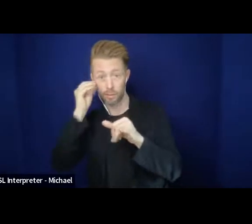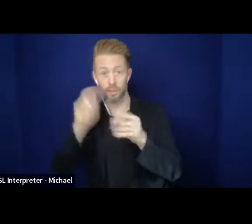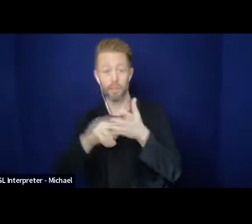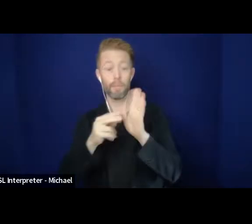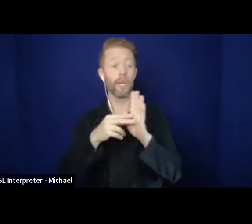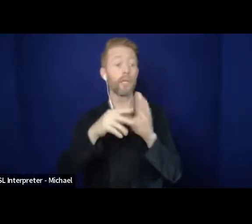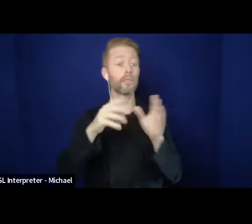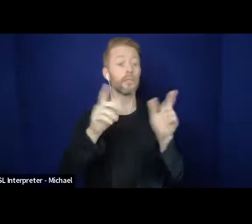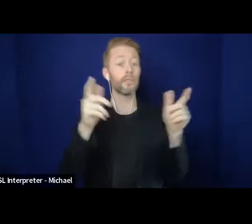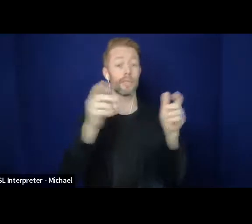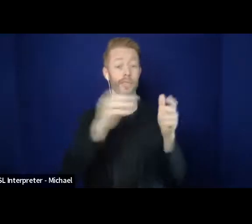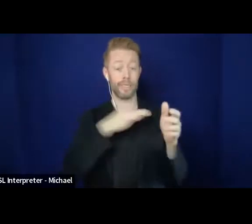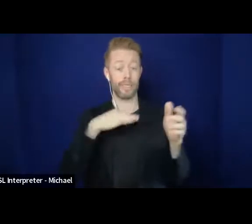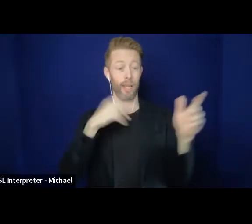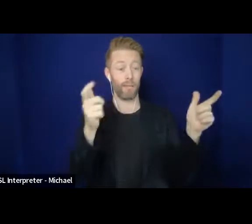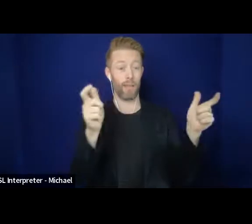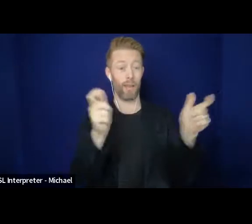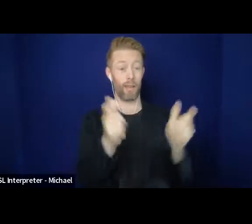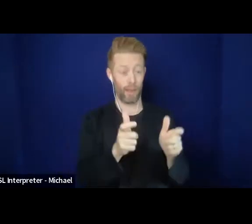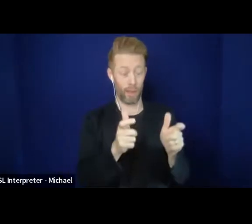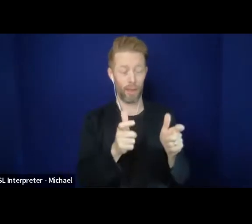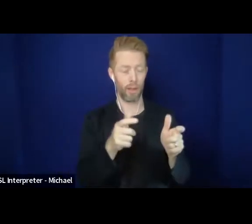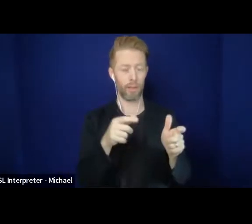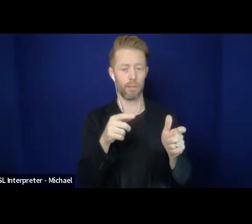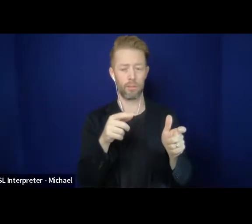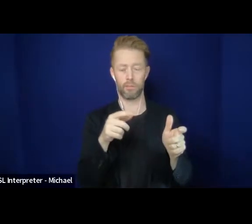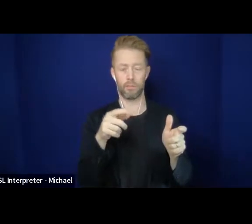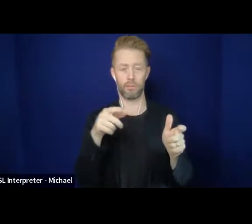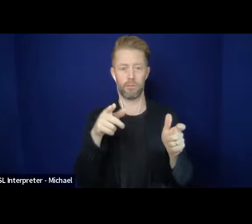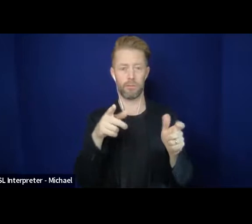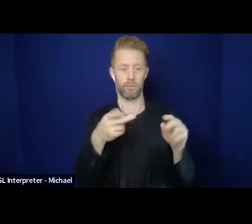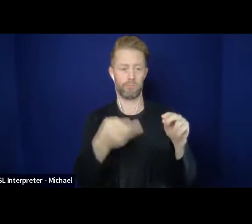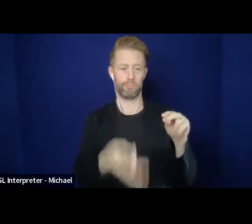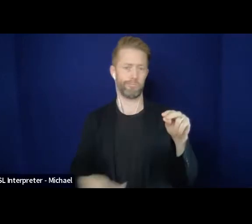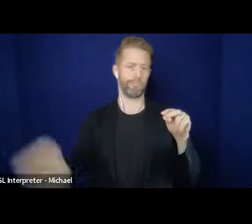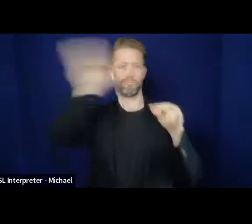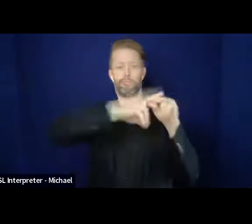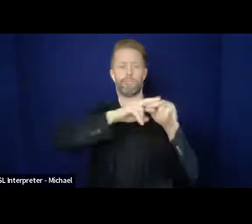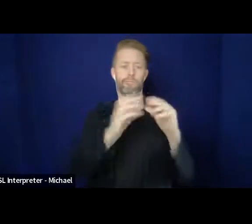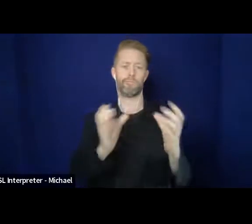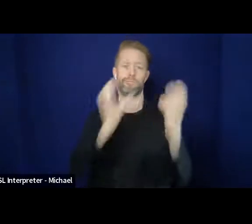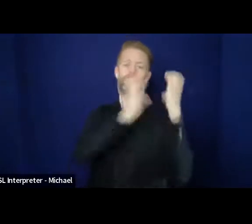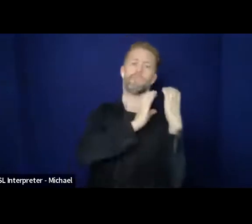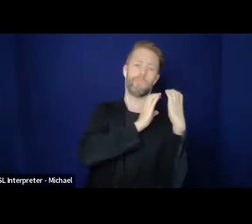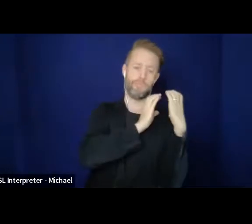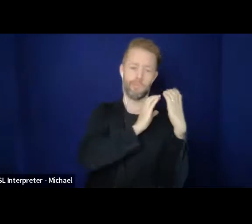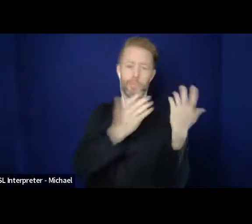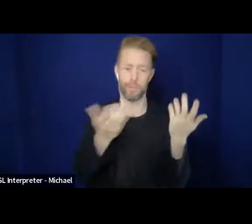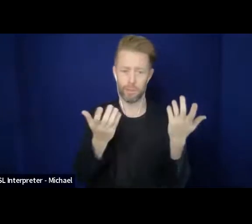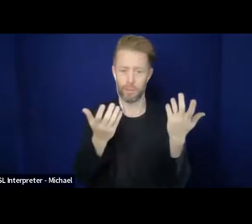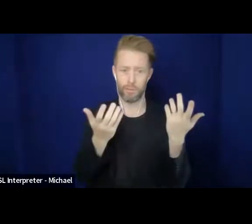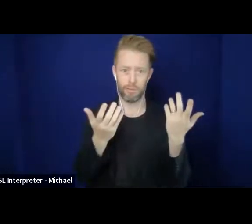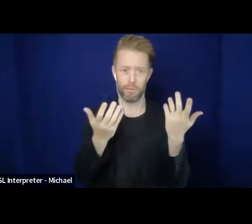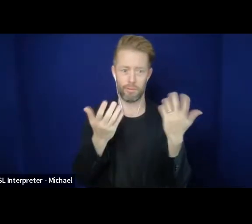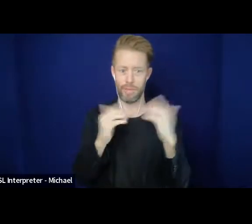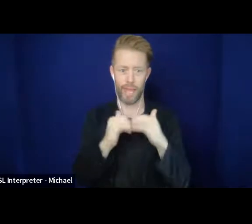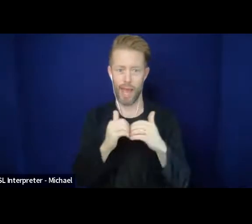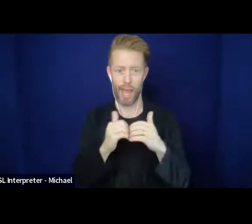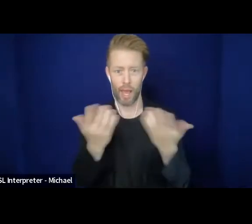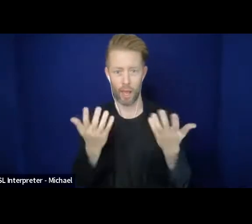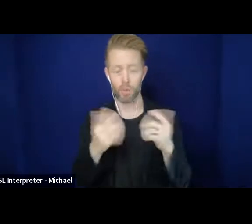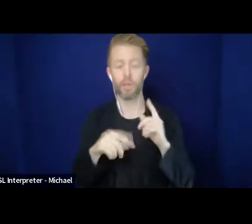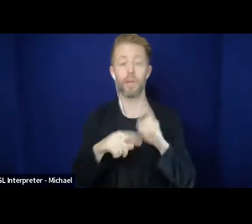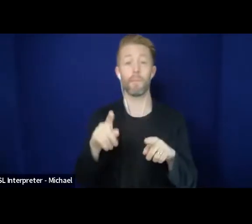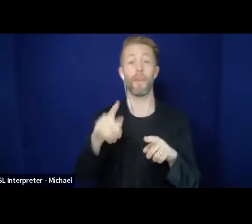fewer orders can you handle when you have half the workforce that you used to have? But all of these